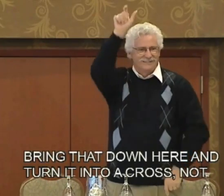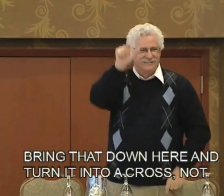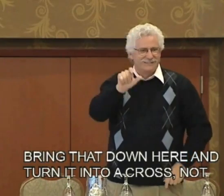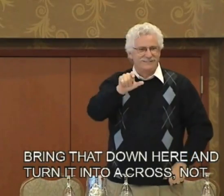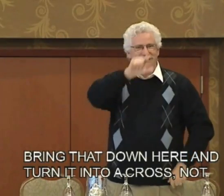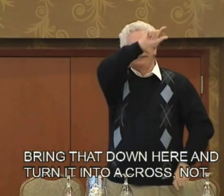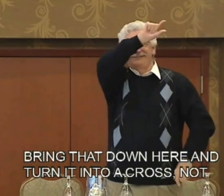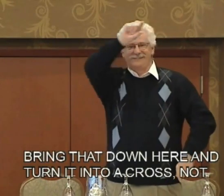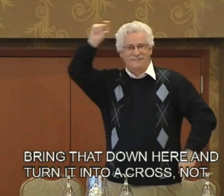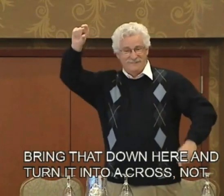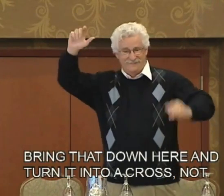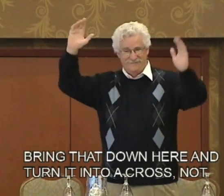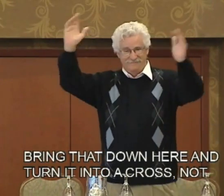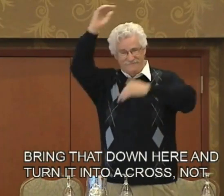so we are all equal